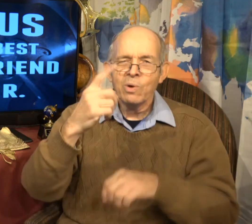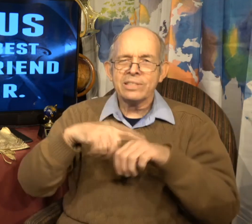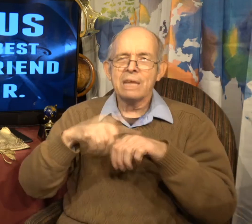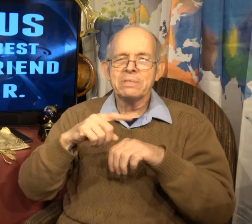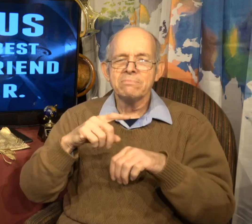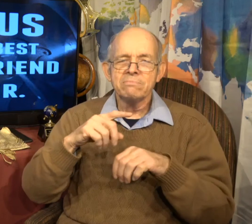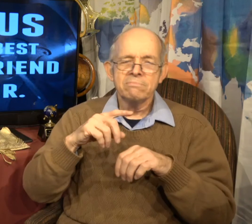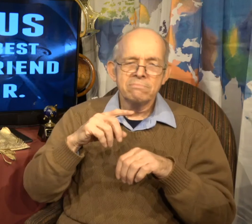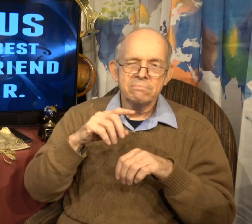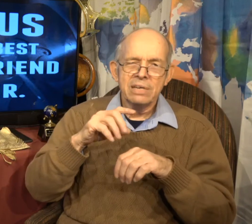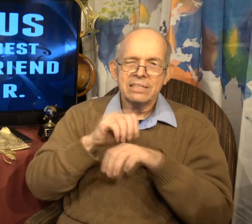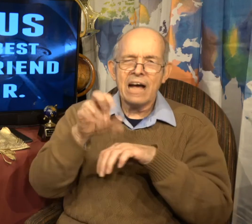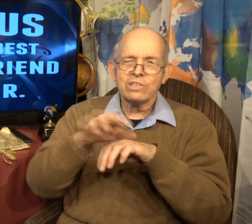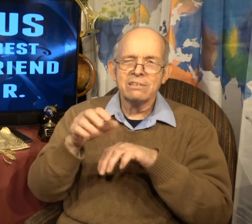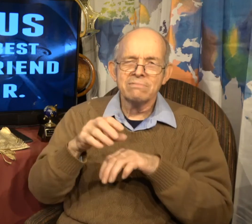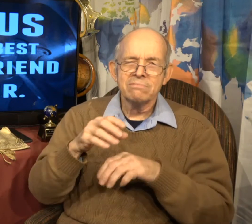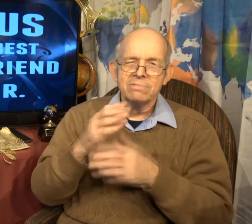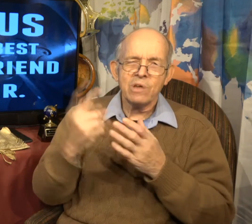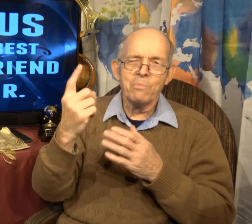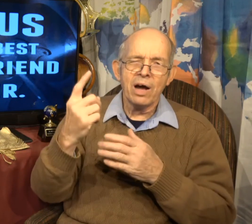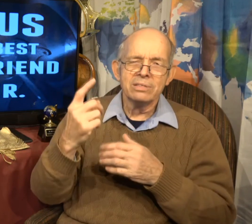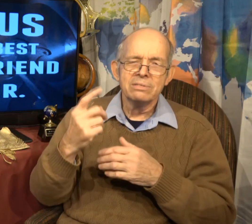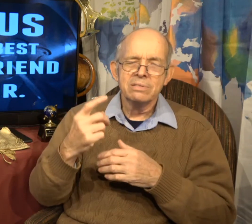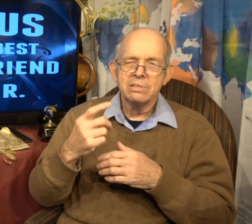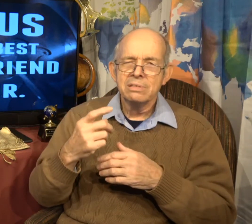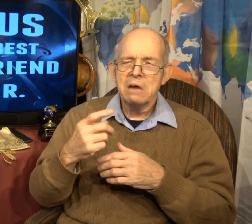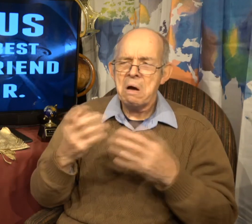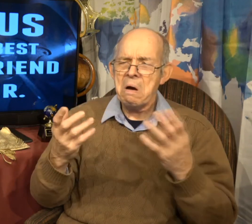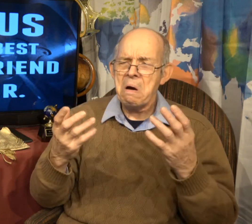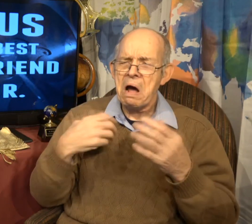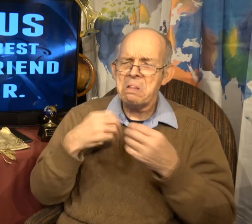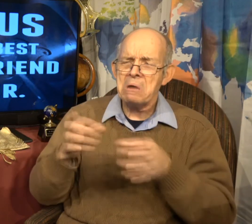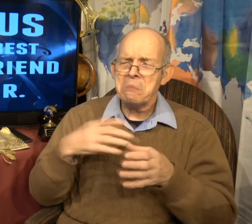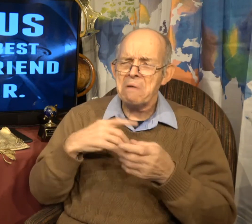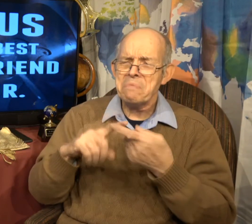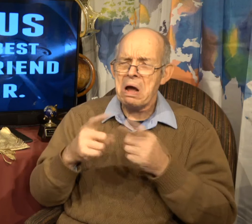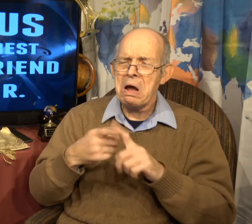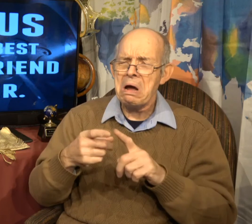What's happening? Catching someone. Oh, I love my